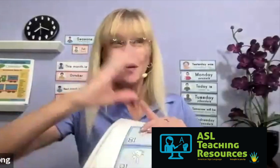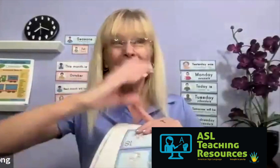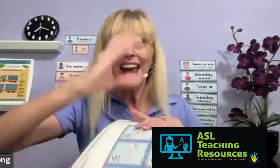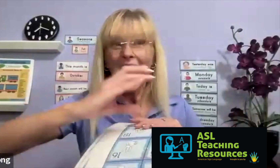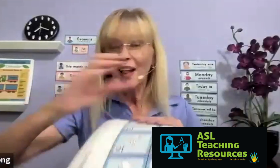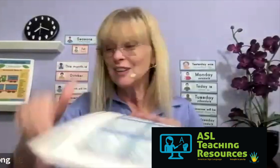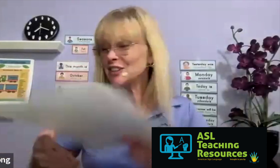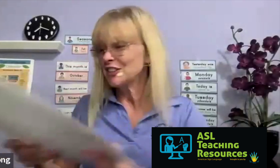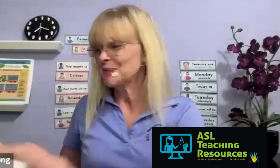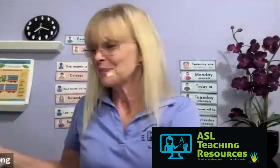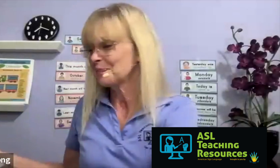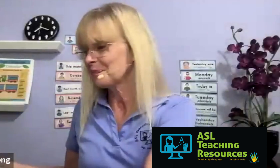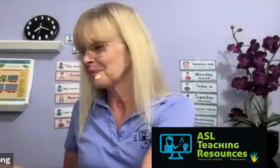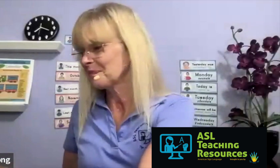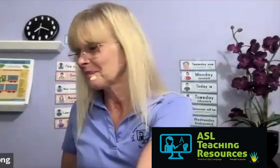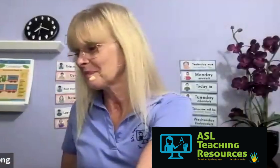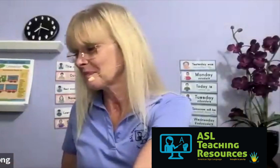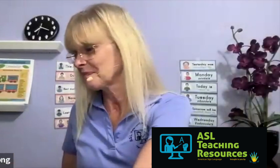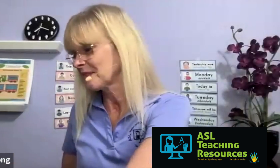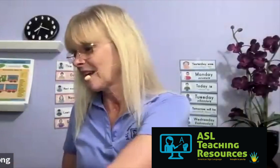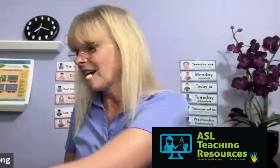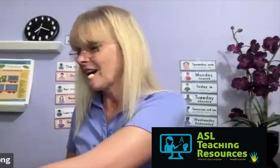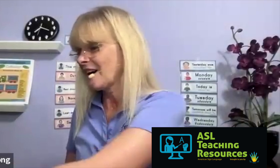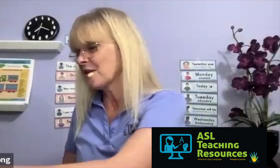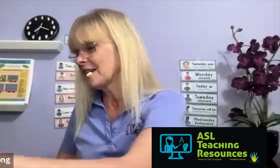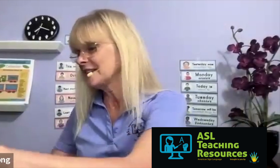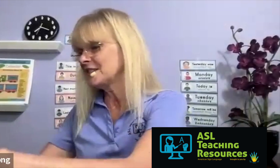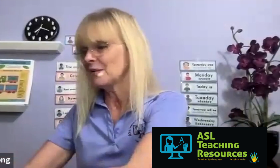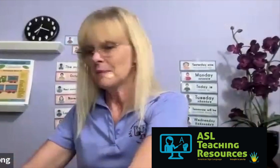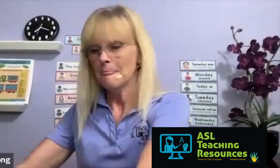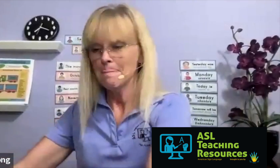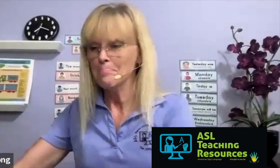the calendar. All right, so